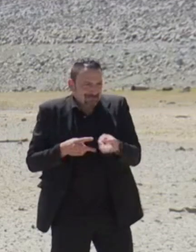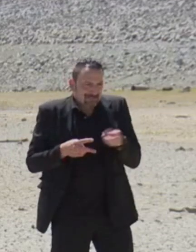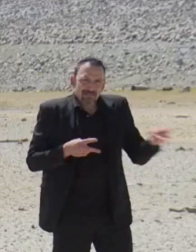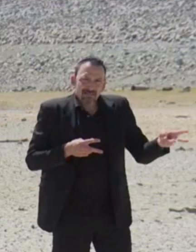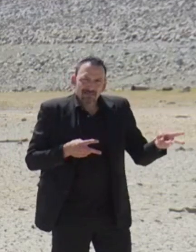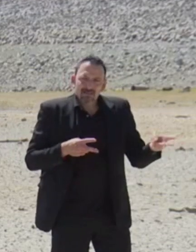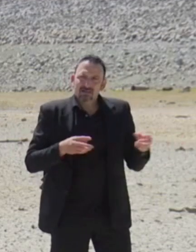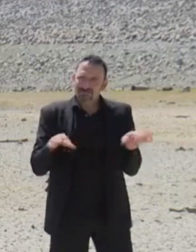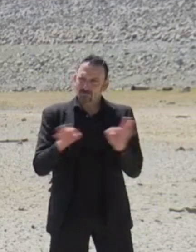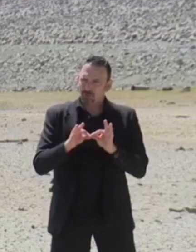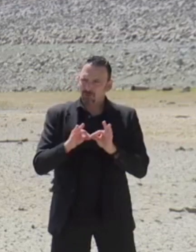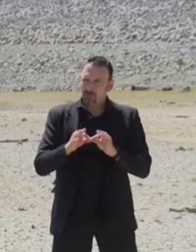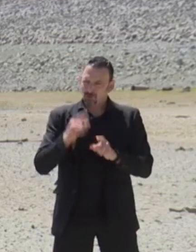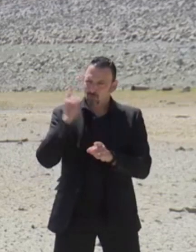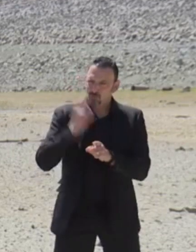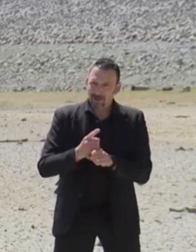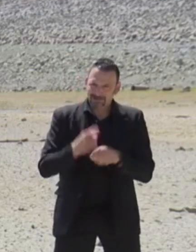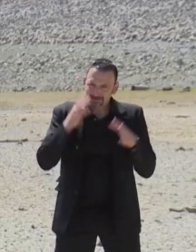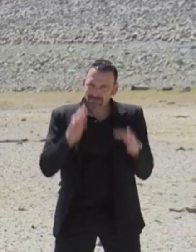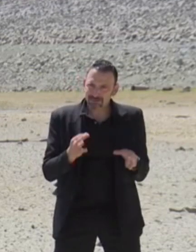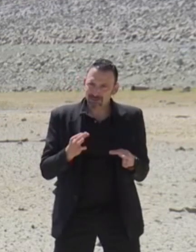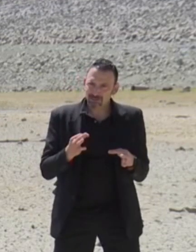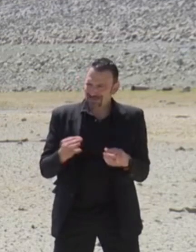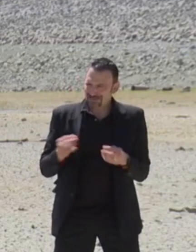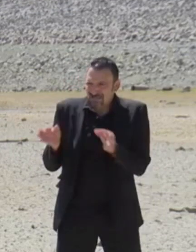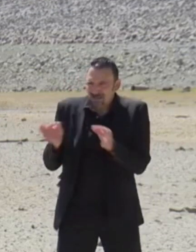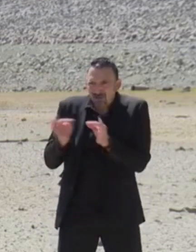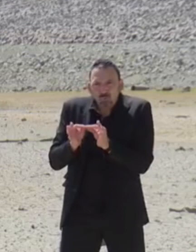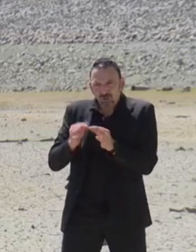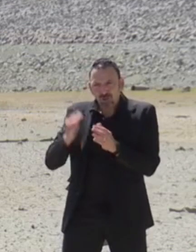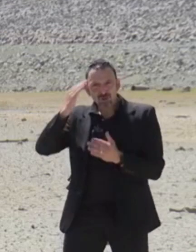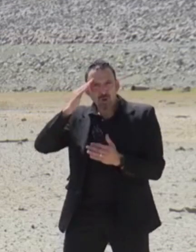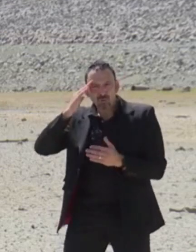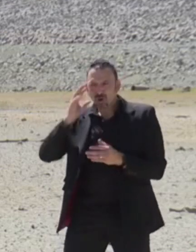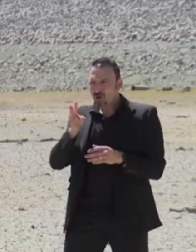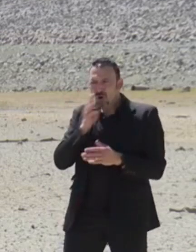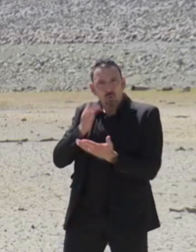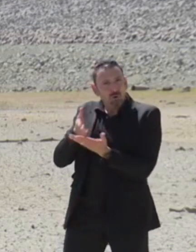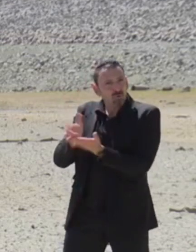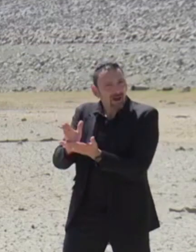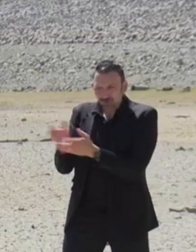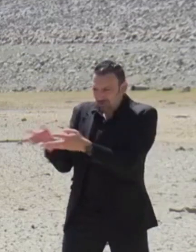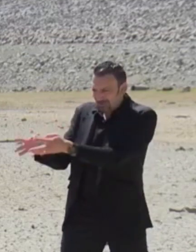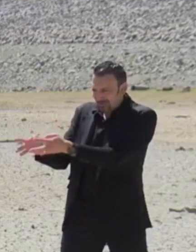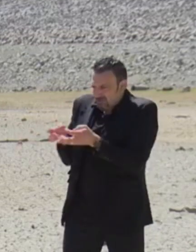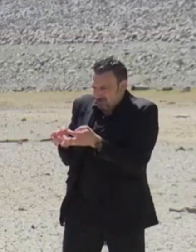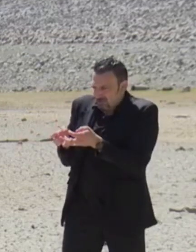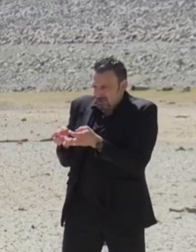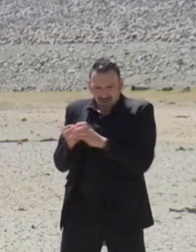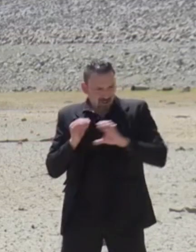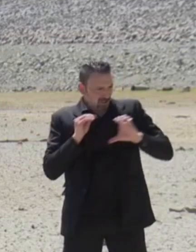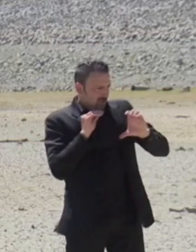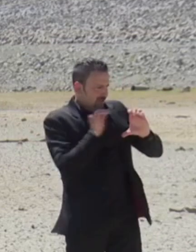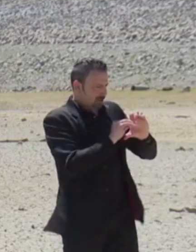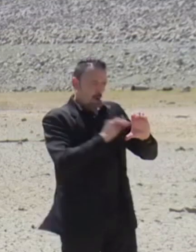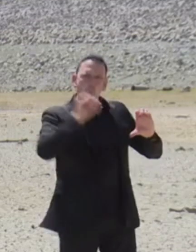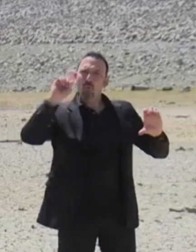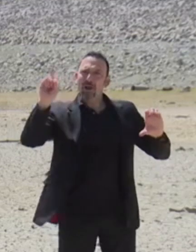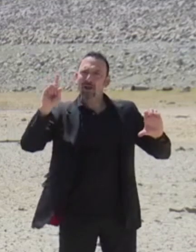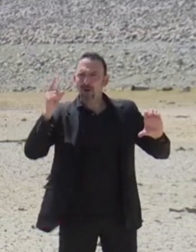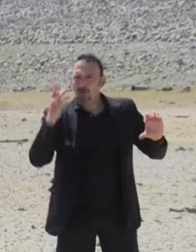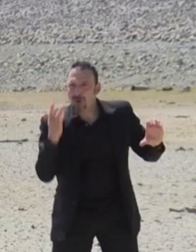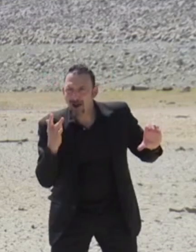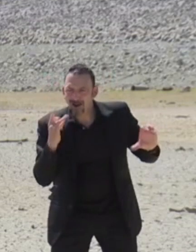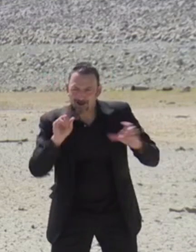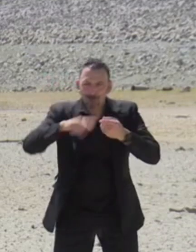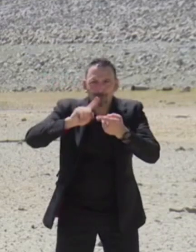in our watersheds, but also information about those water rights holders that are taking water from the system. And again, at this point, very obviously don't